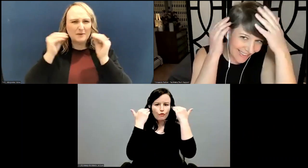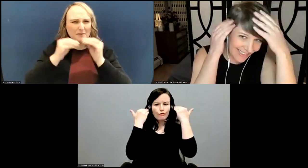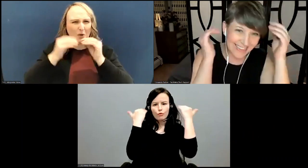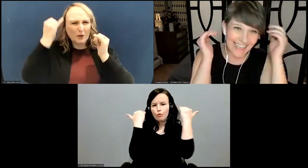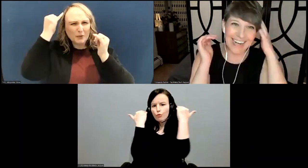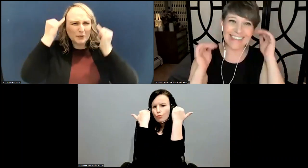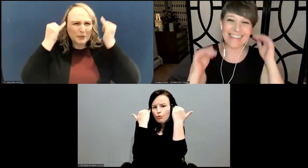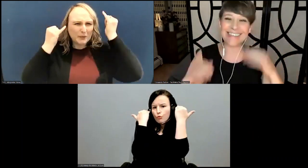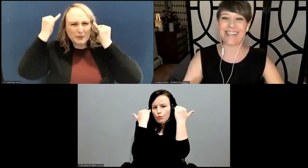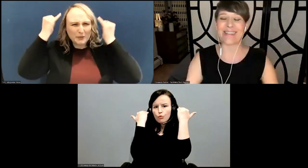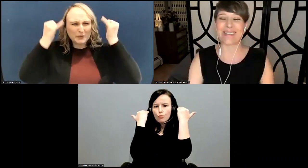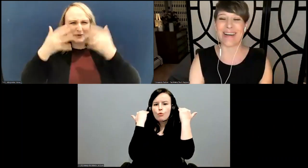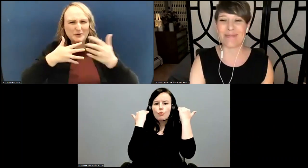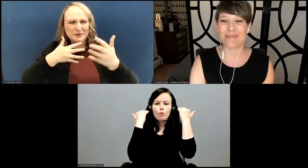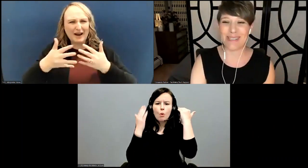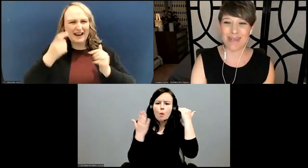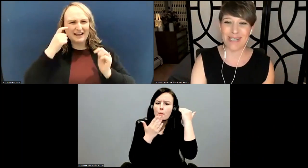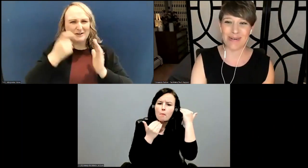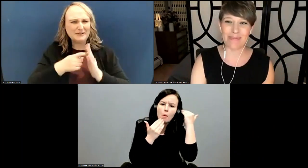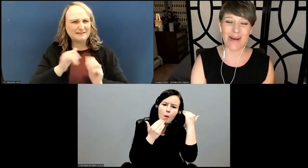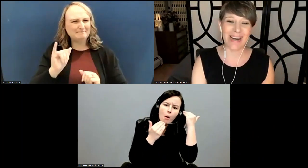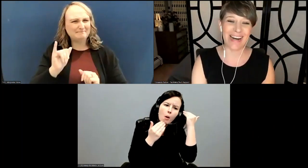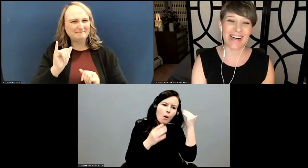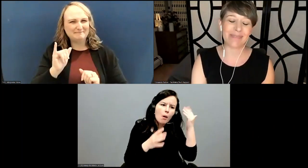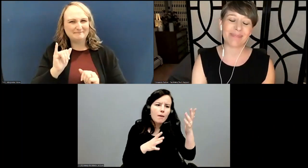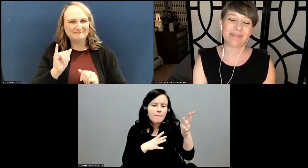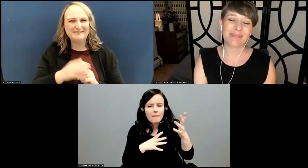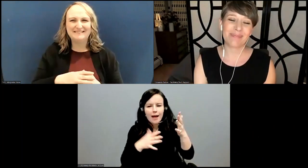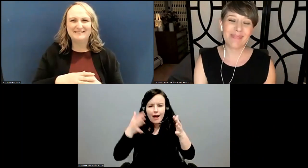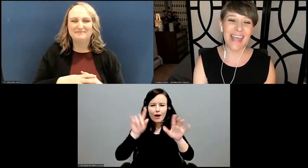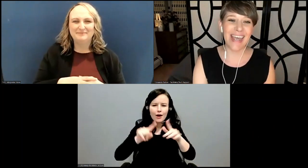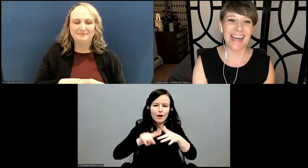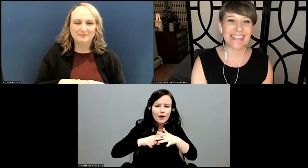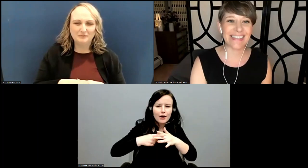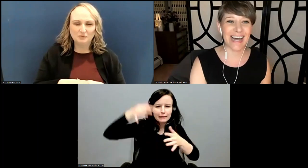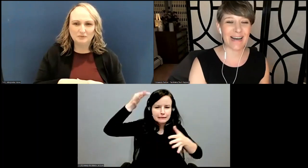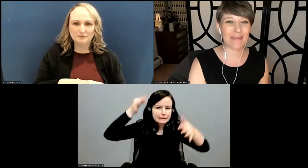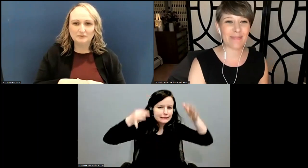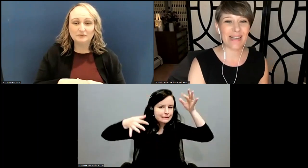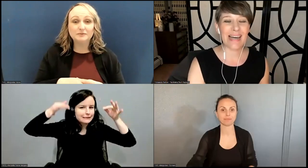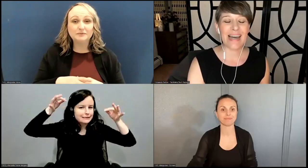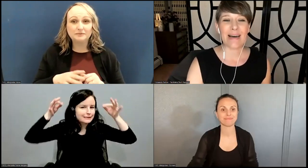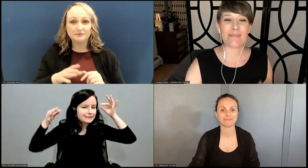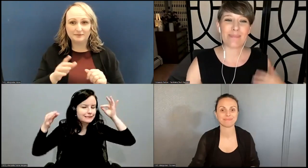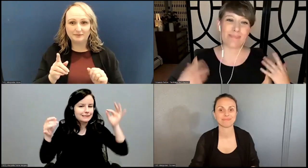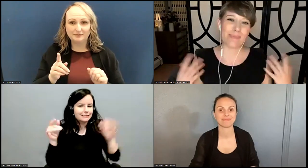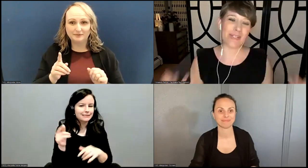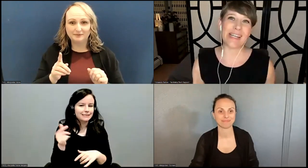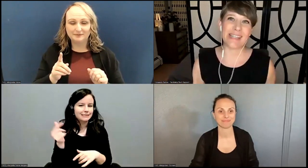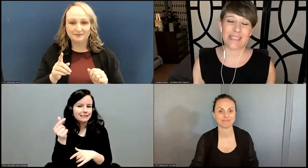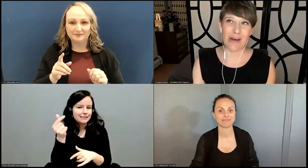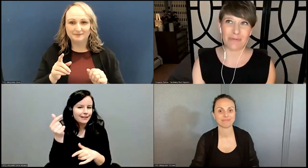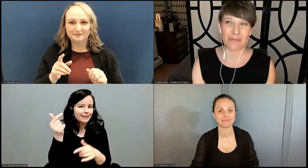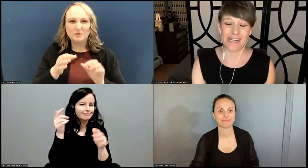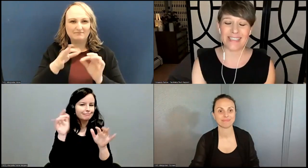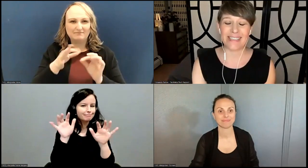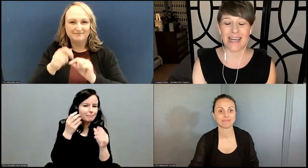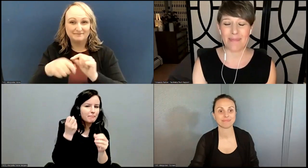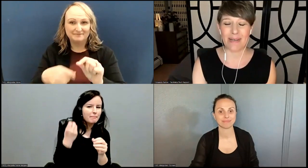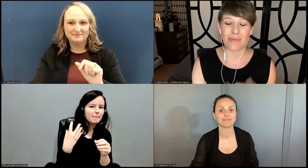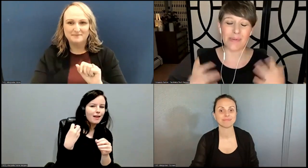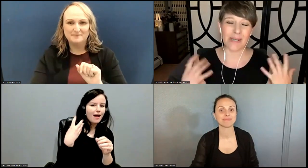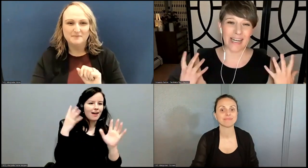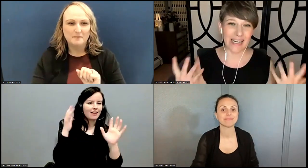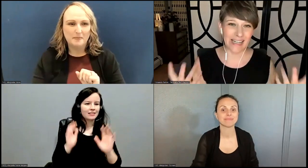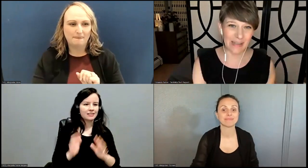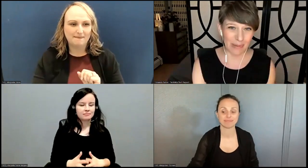coming in these days to my short brown hair. And during this conference,